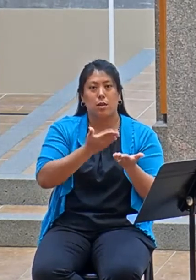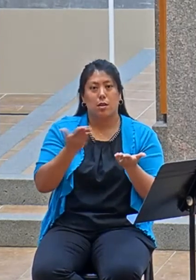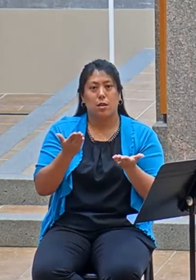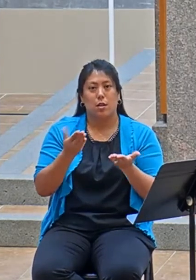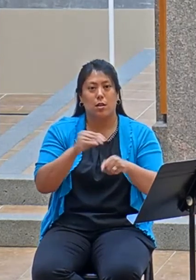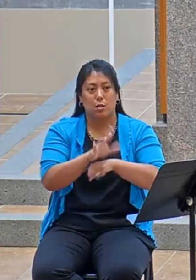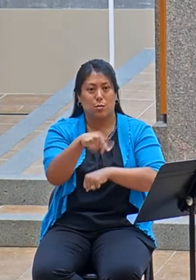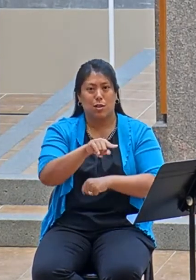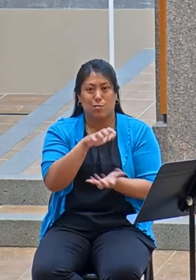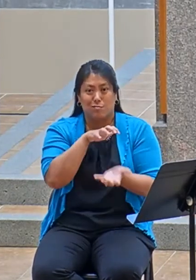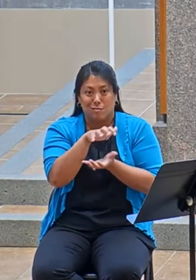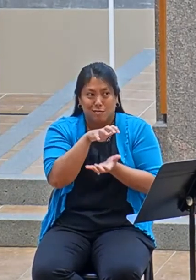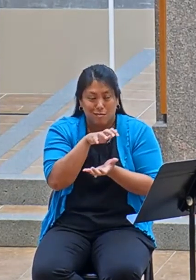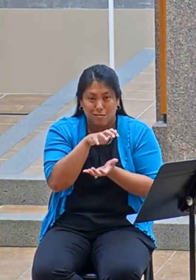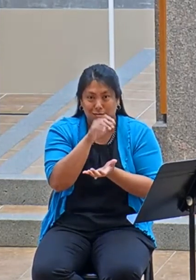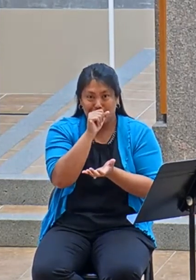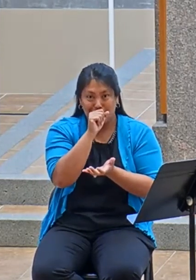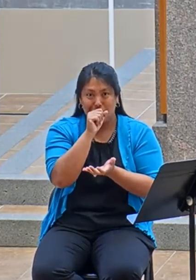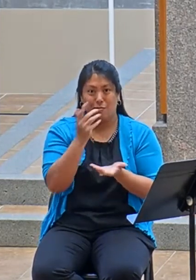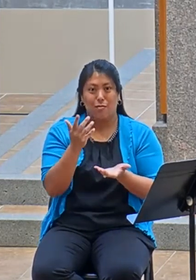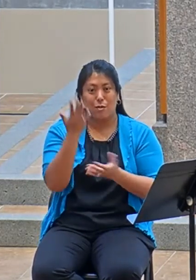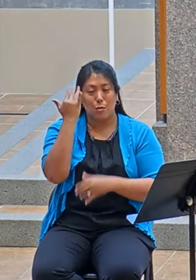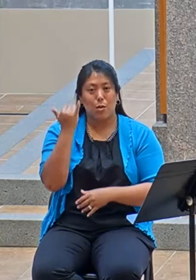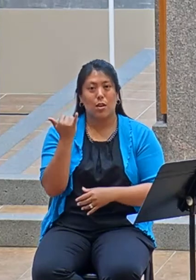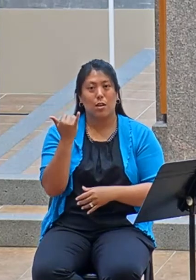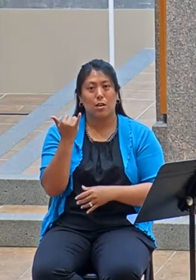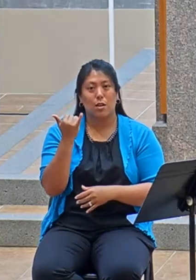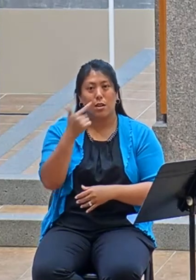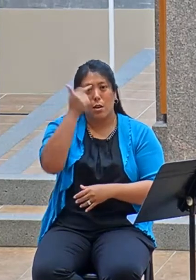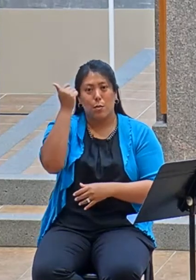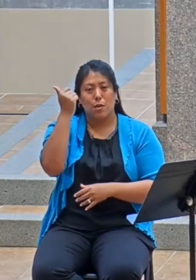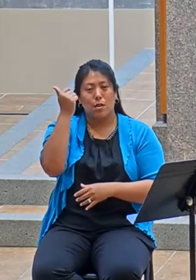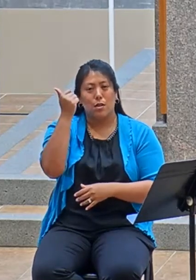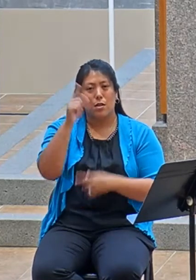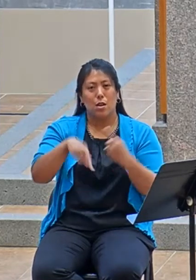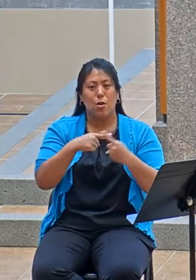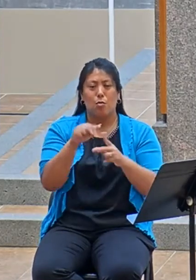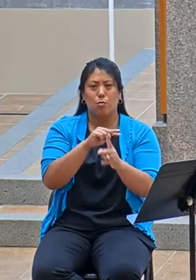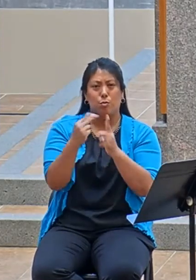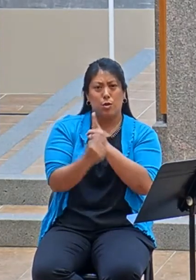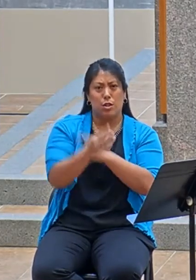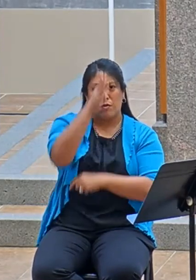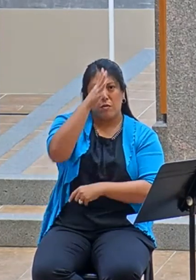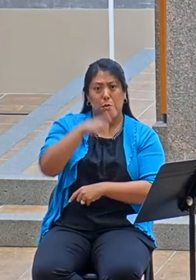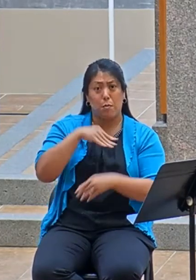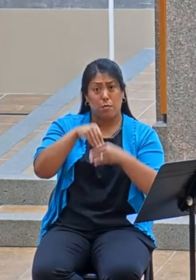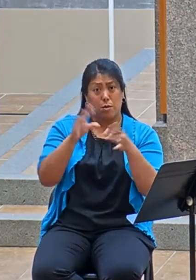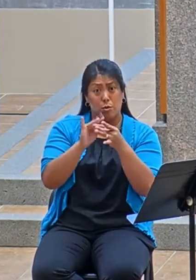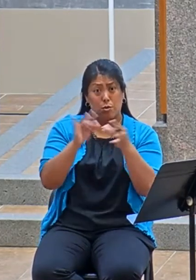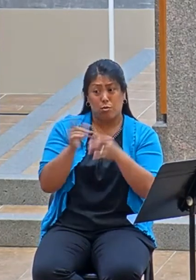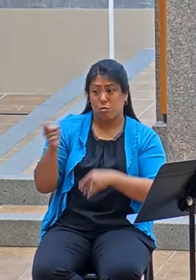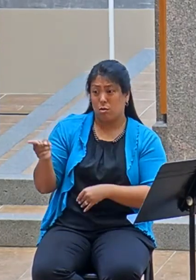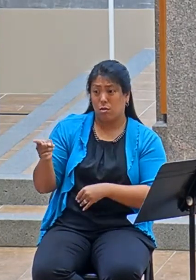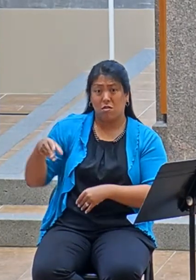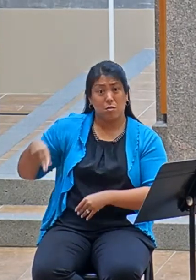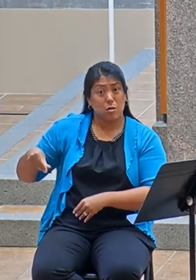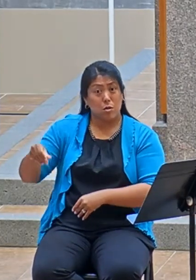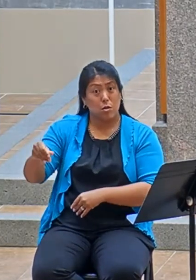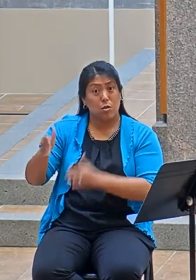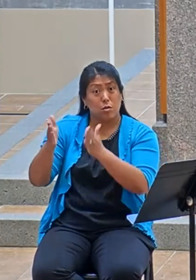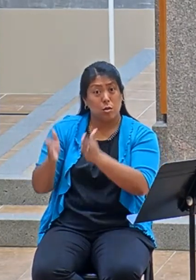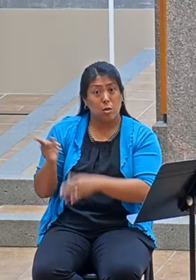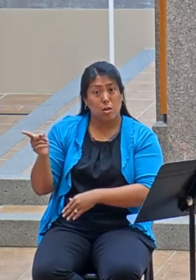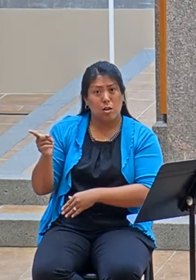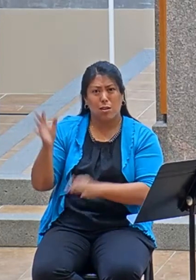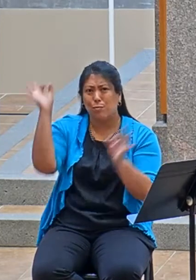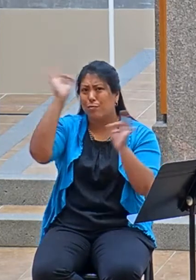of laugh. Because what they were thinking about this sower was that he's ignorant.